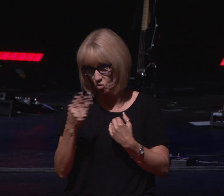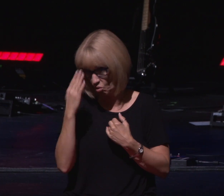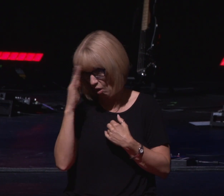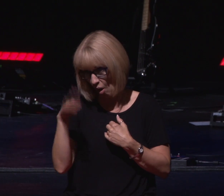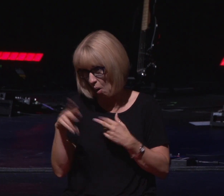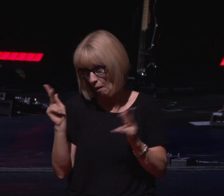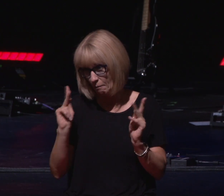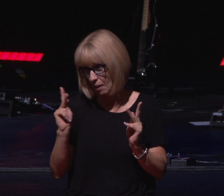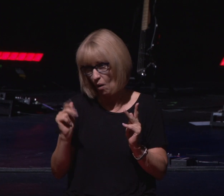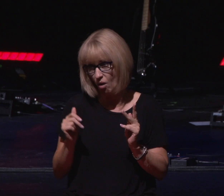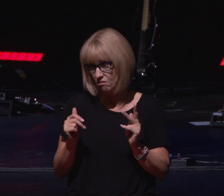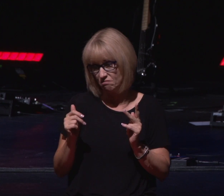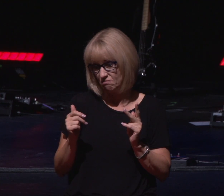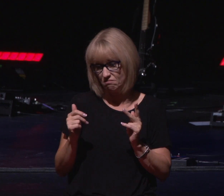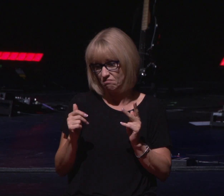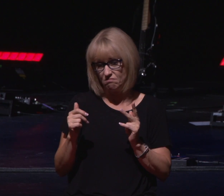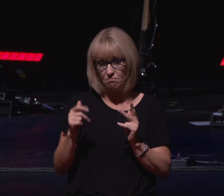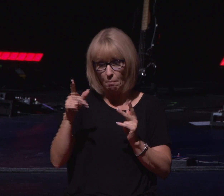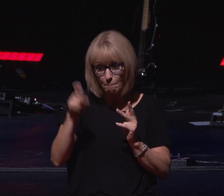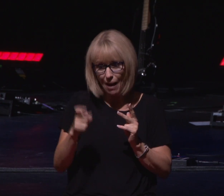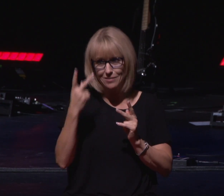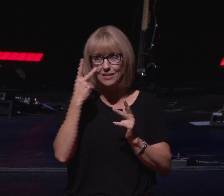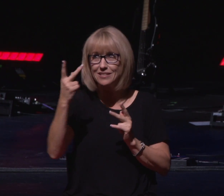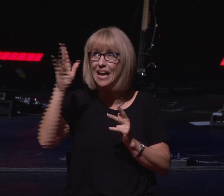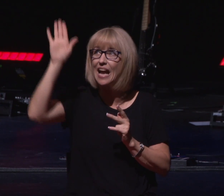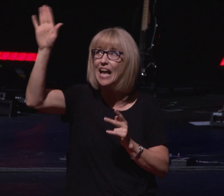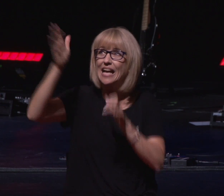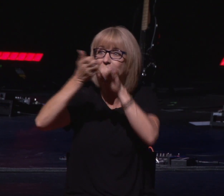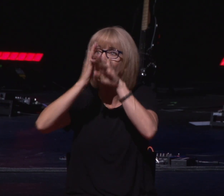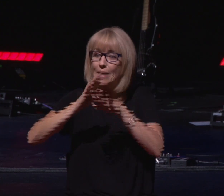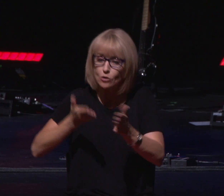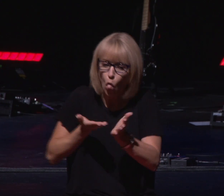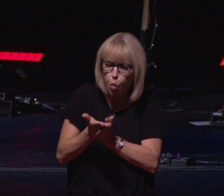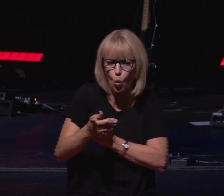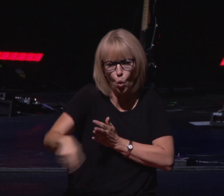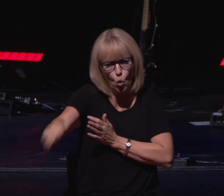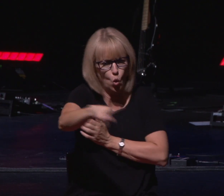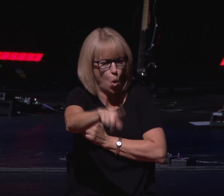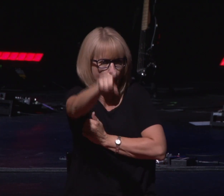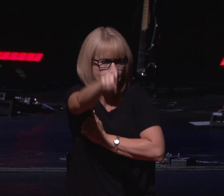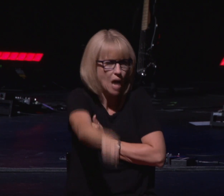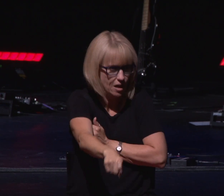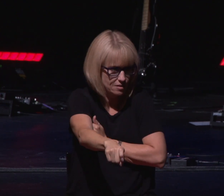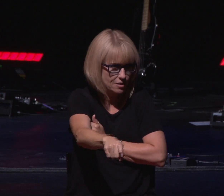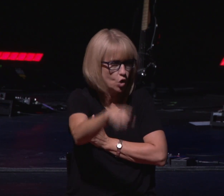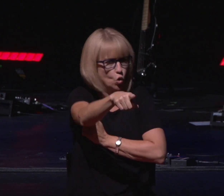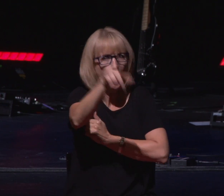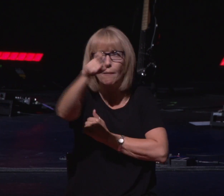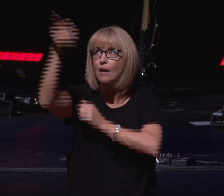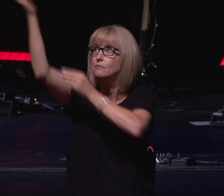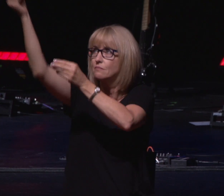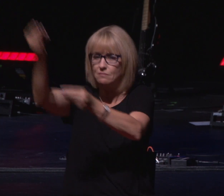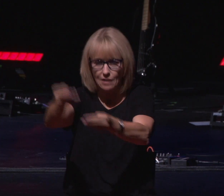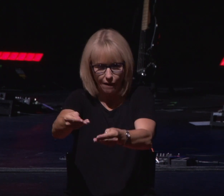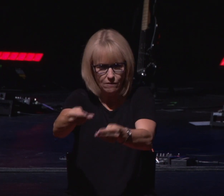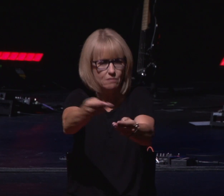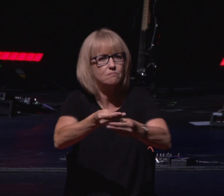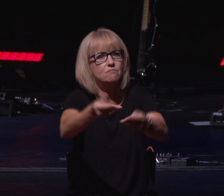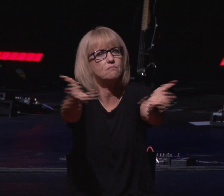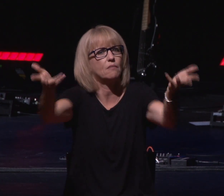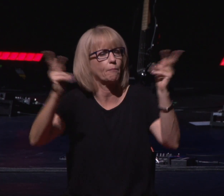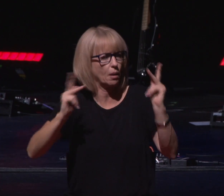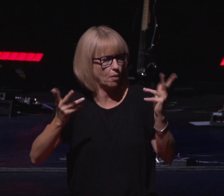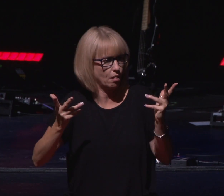the peace of Jesus until they see it in your heart and in your life. And it has to flow out of your heart. See,